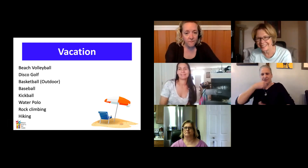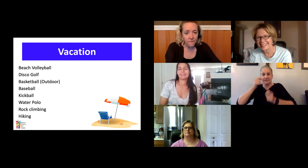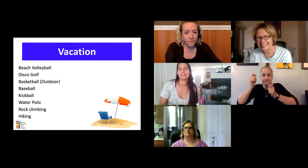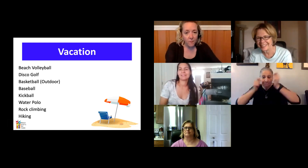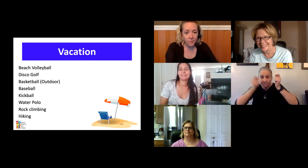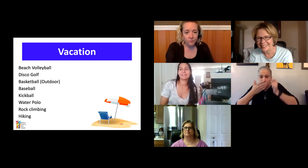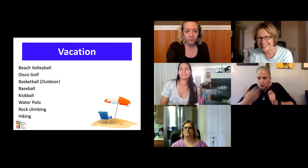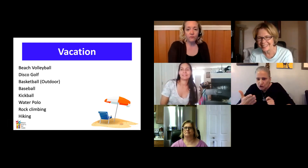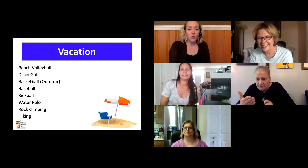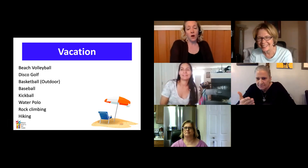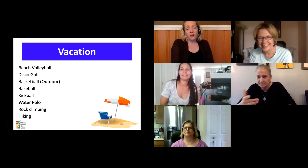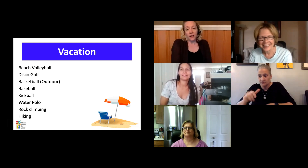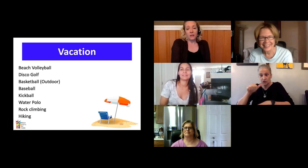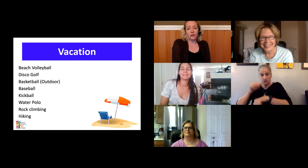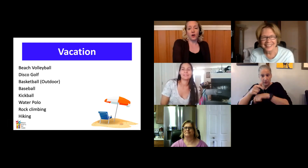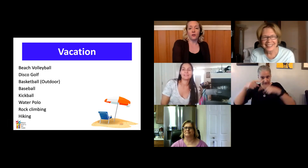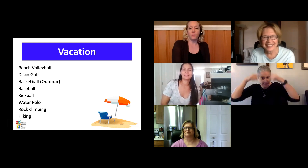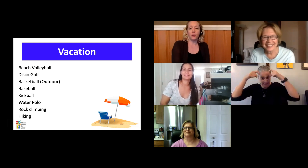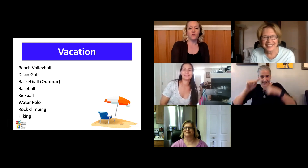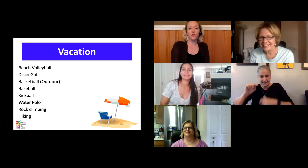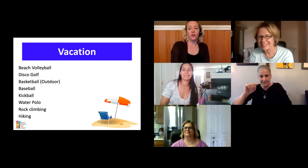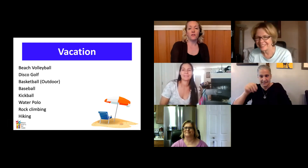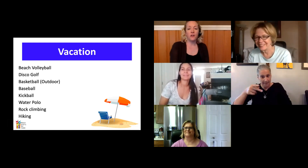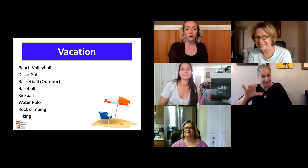Rock climbing is hard. Beautiful. Love the facial expressions.